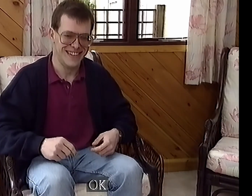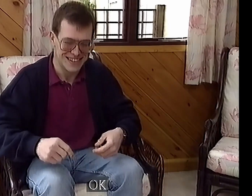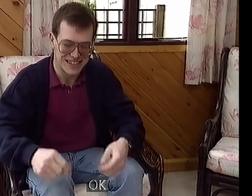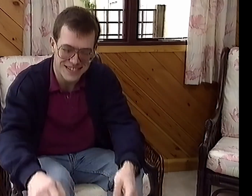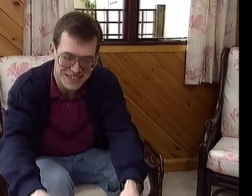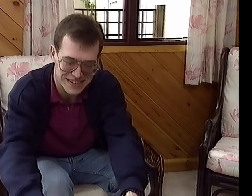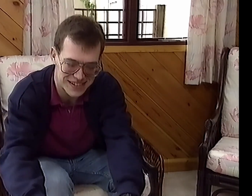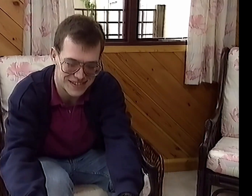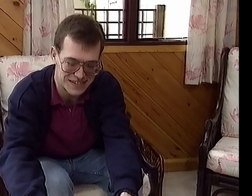Okay.